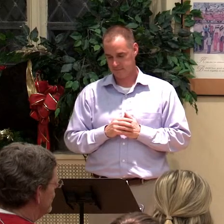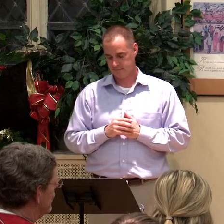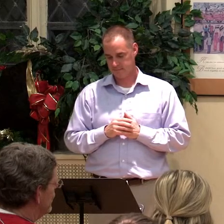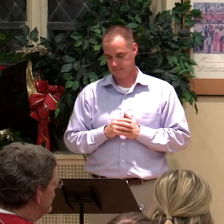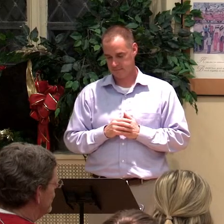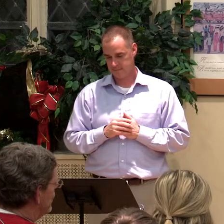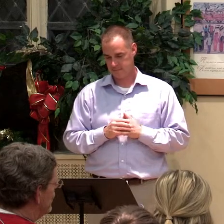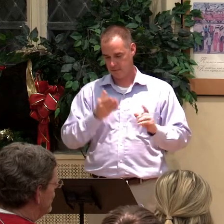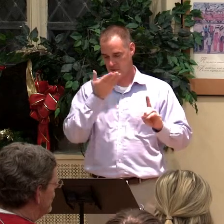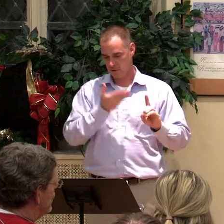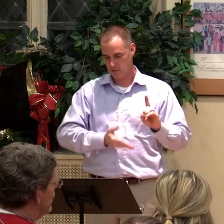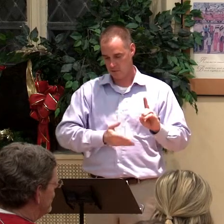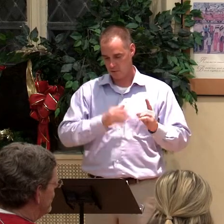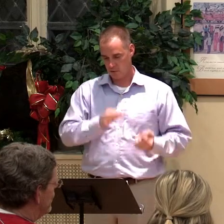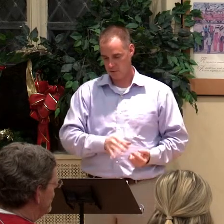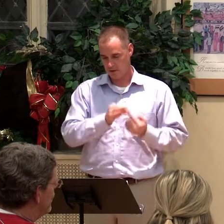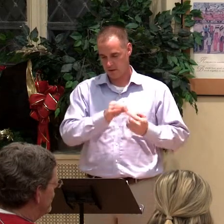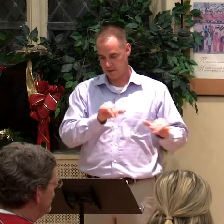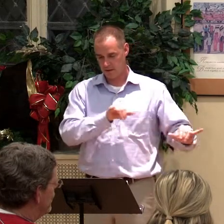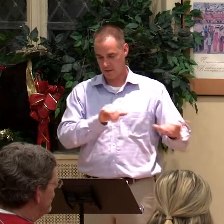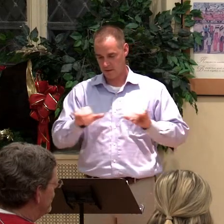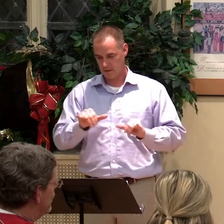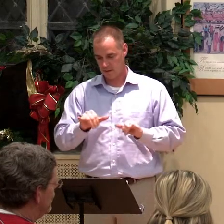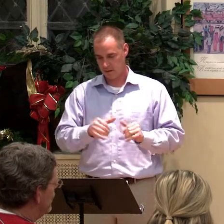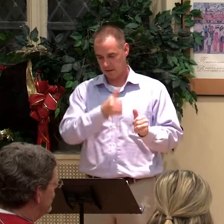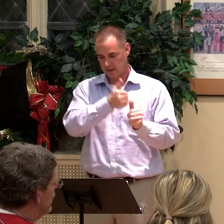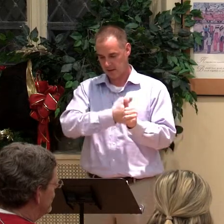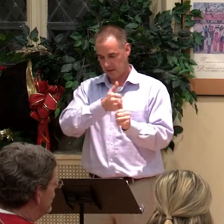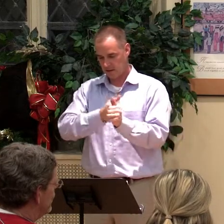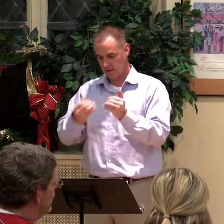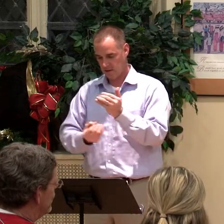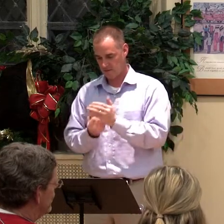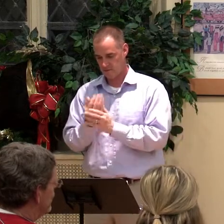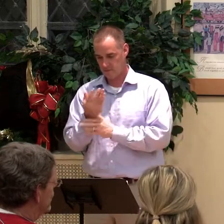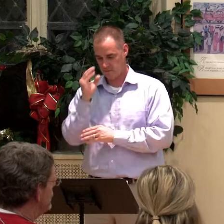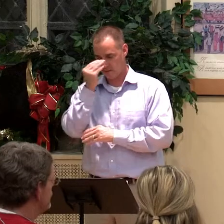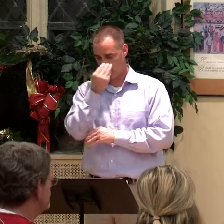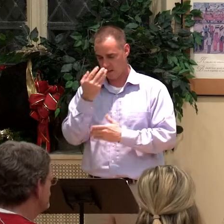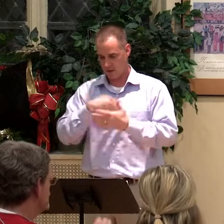en el jardín. She's unique, like each and every flower in the garden.